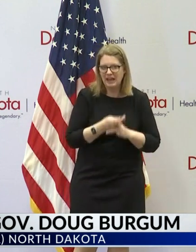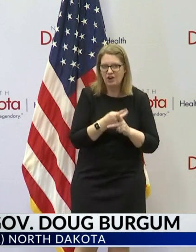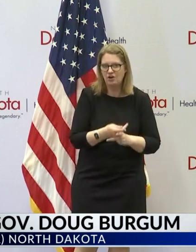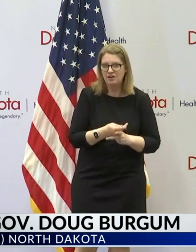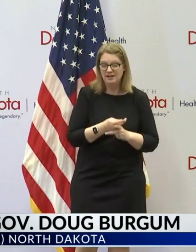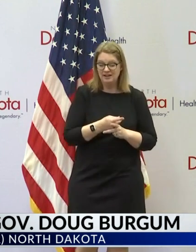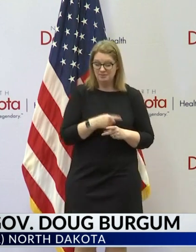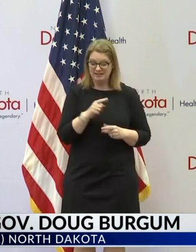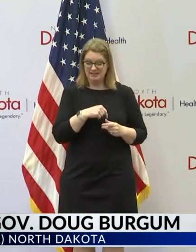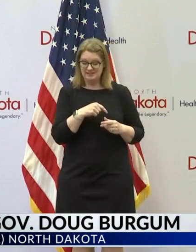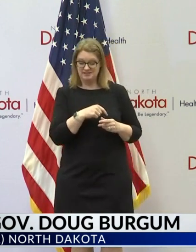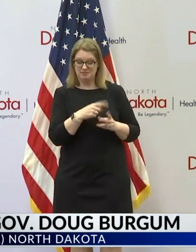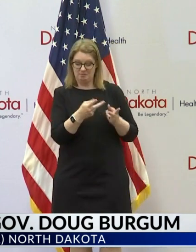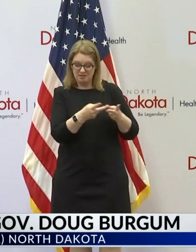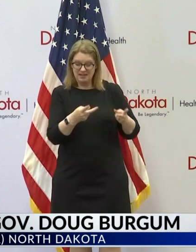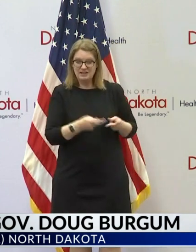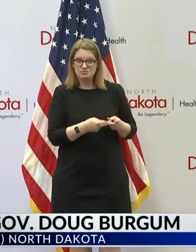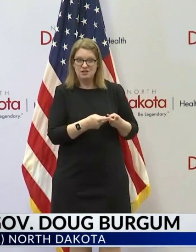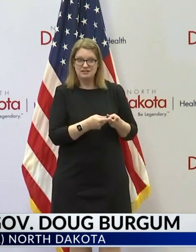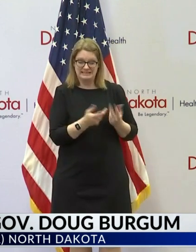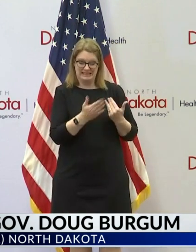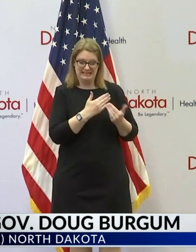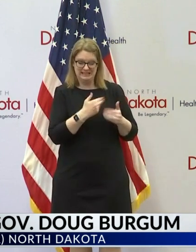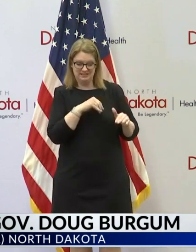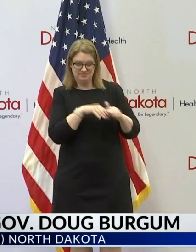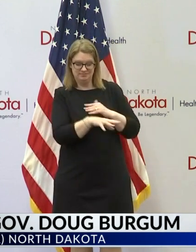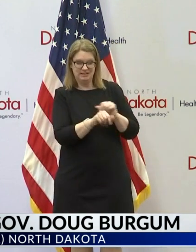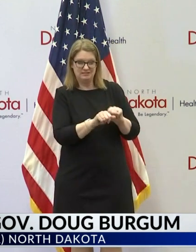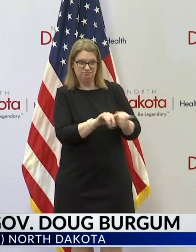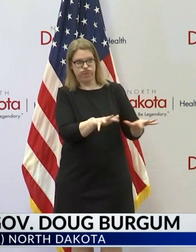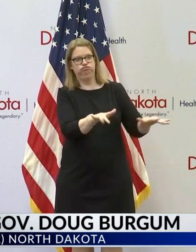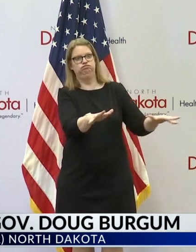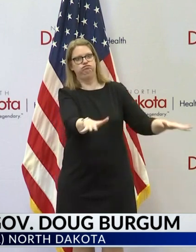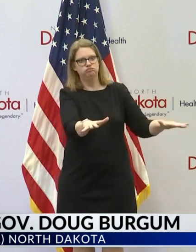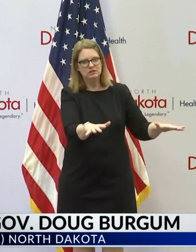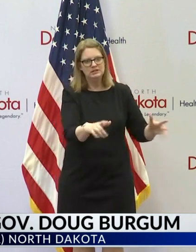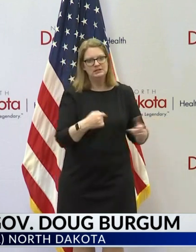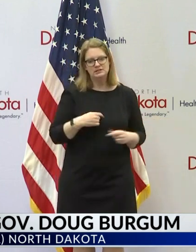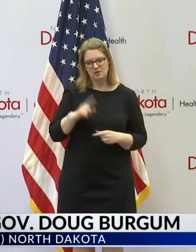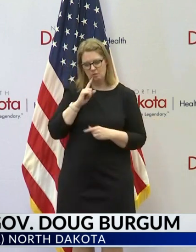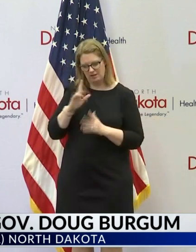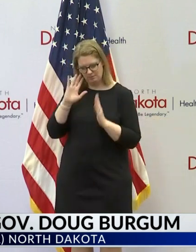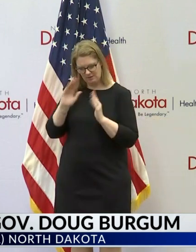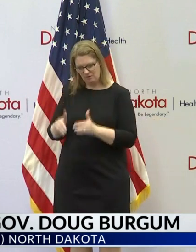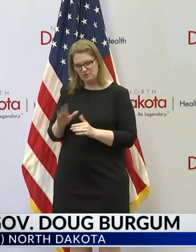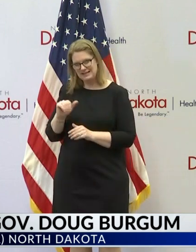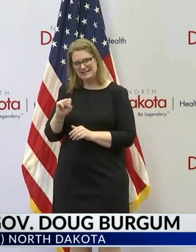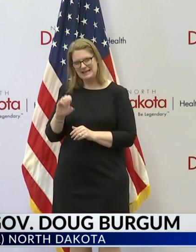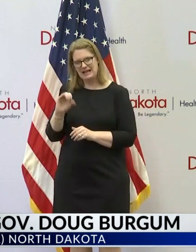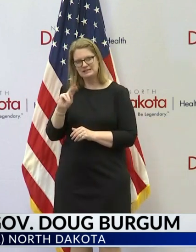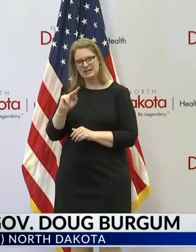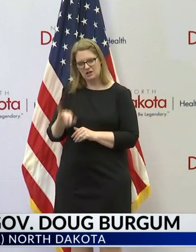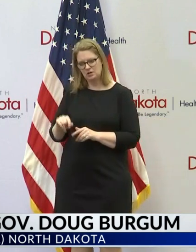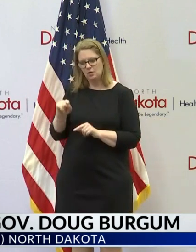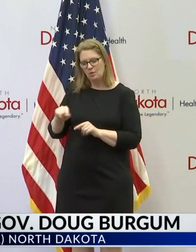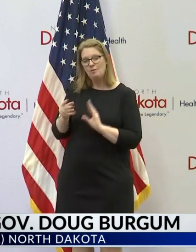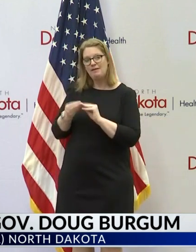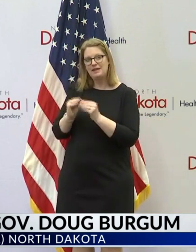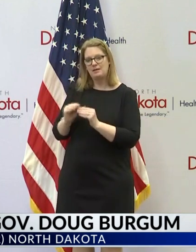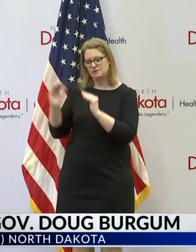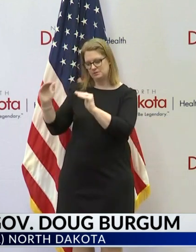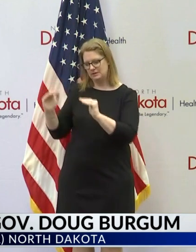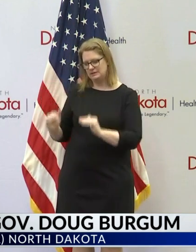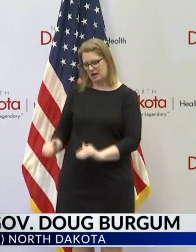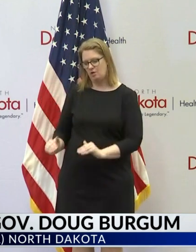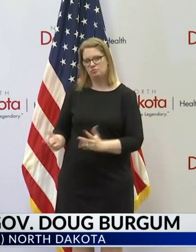so we're going to continue to drive really hard on that, and we're going to continue to drive hard in Cass County to make sure those numbers get down in Cass County and